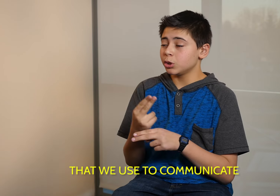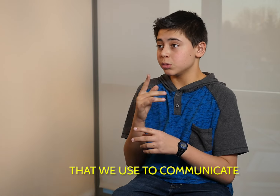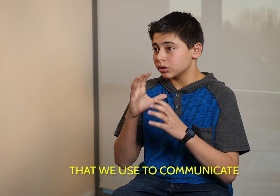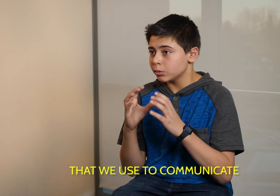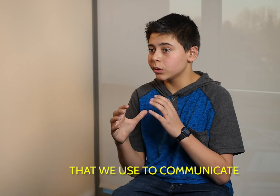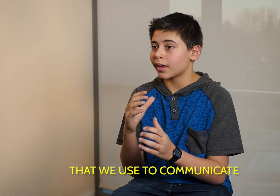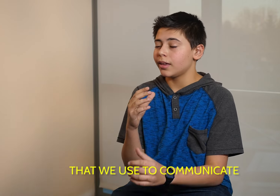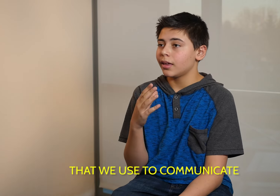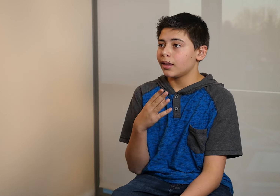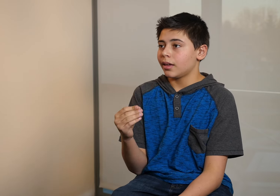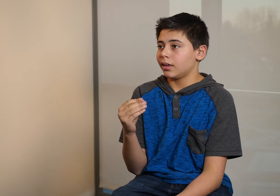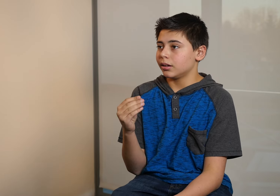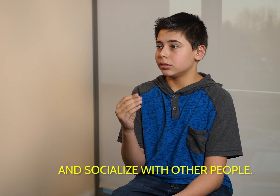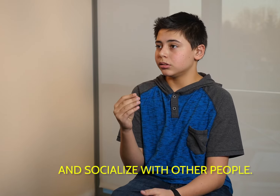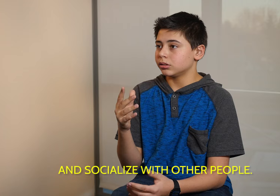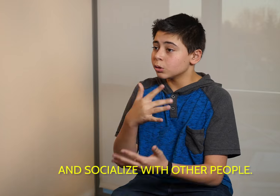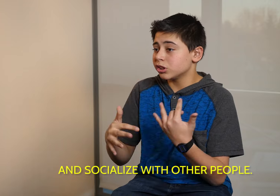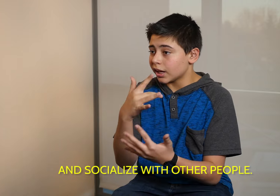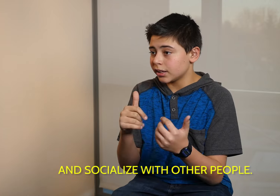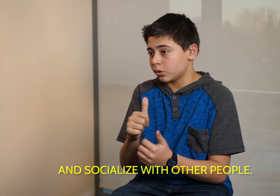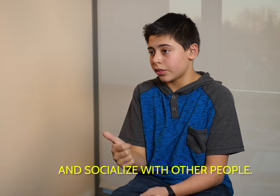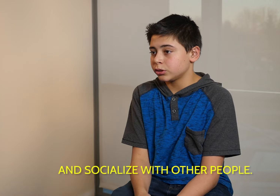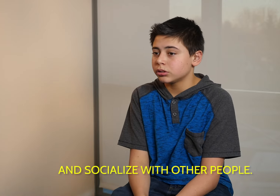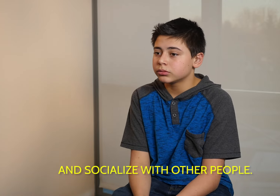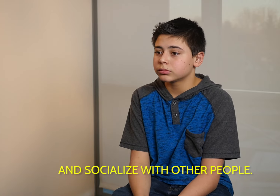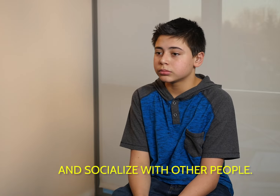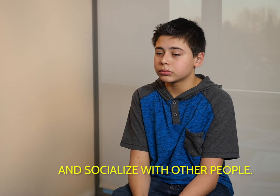use to communicate and socialize with other people.